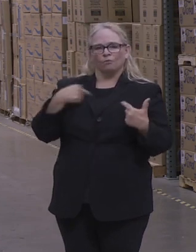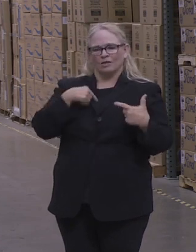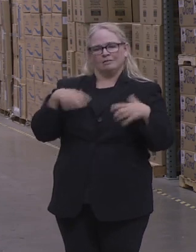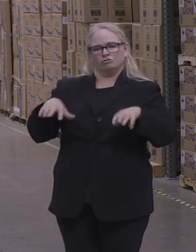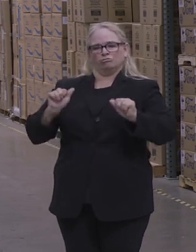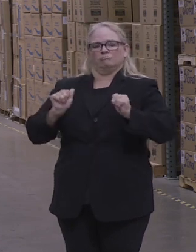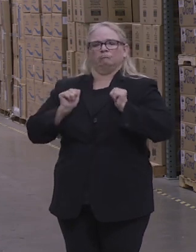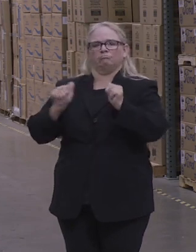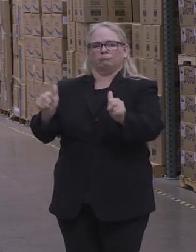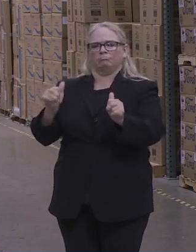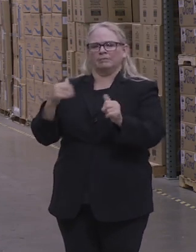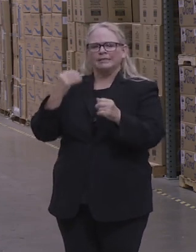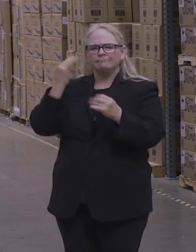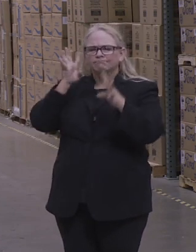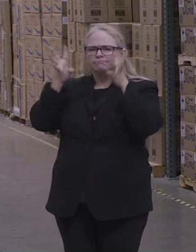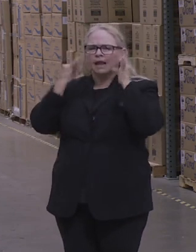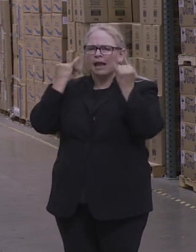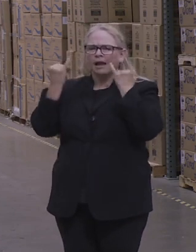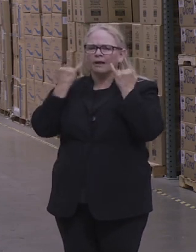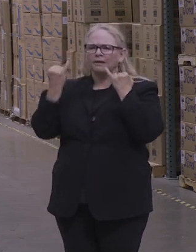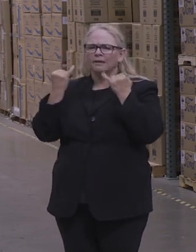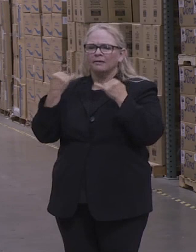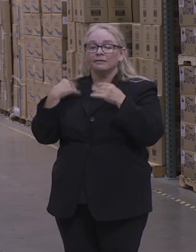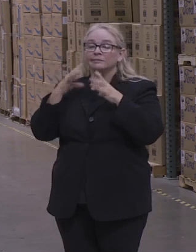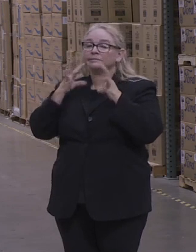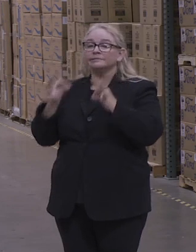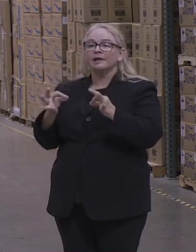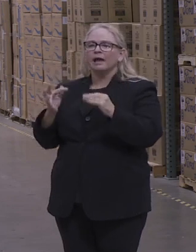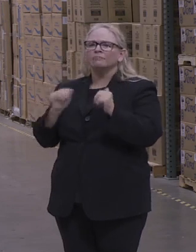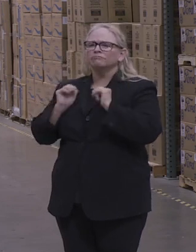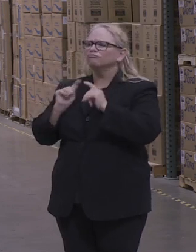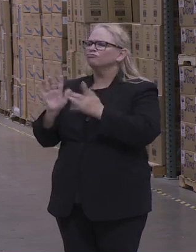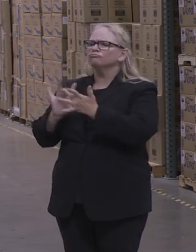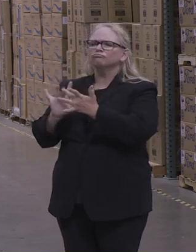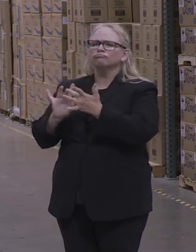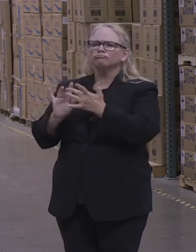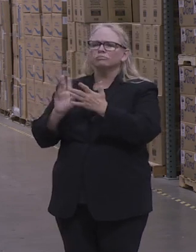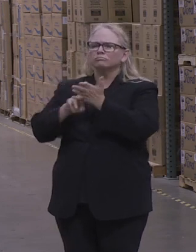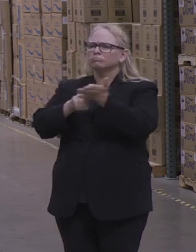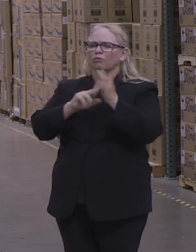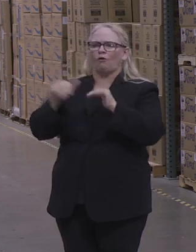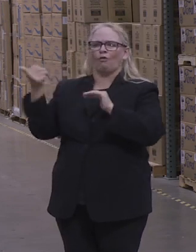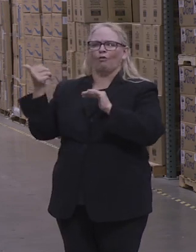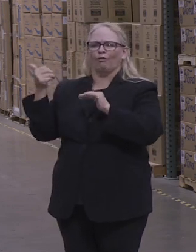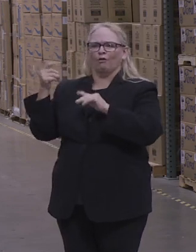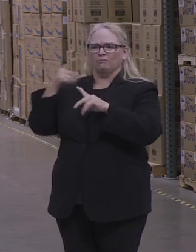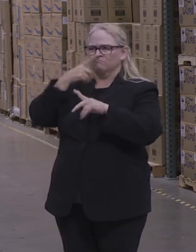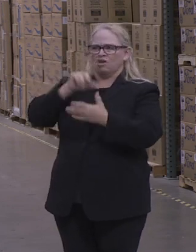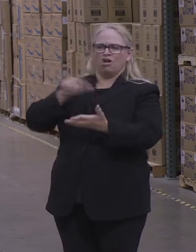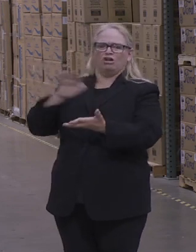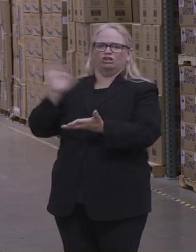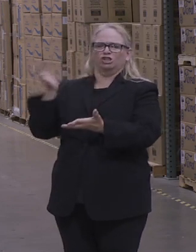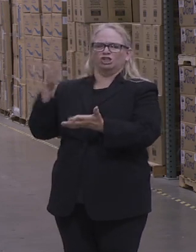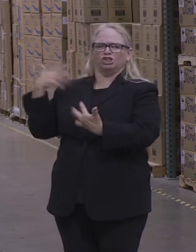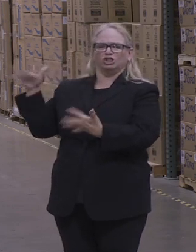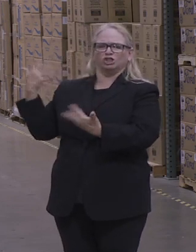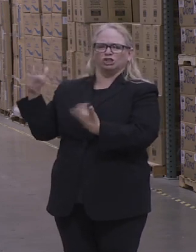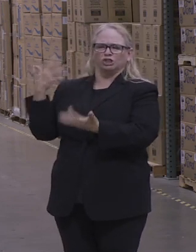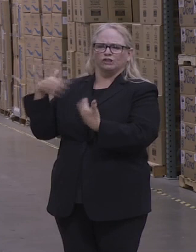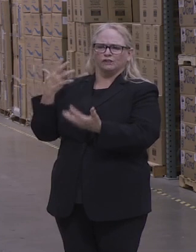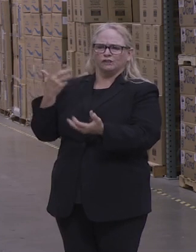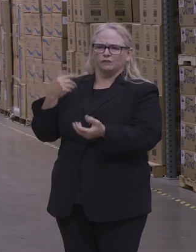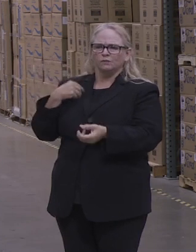bold, and we were able to move more boxes into warehouses like this than any other state. And we want to continue